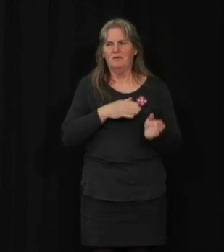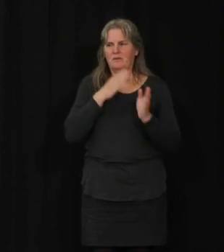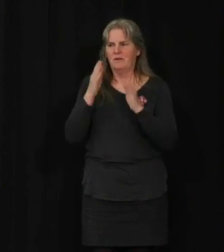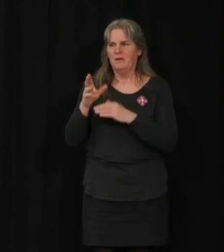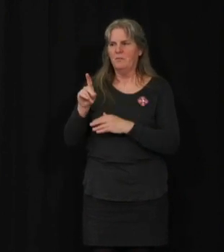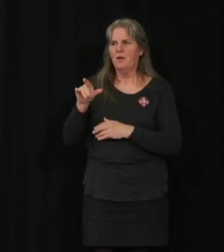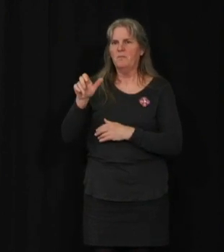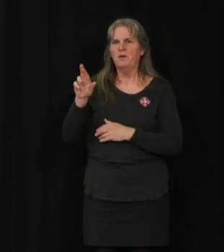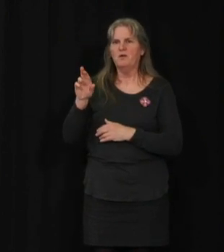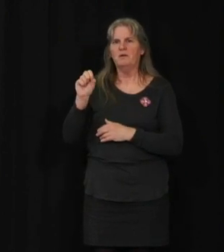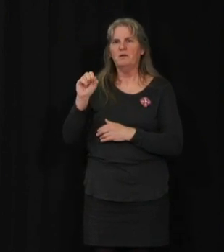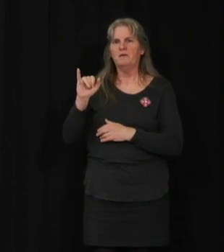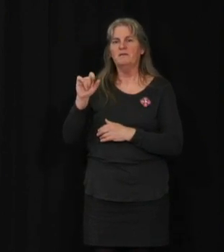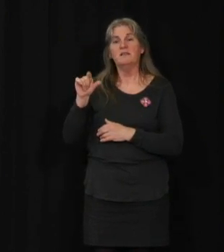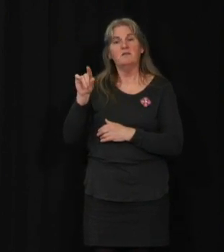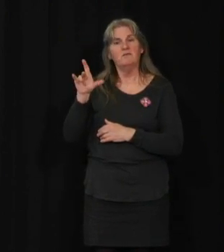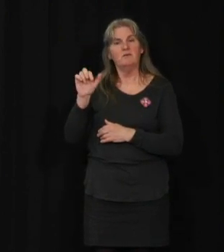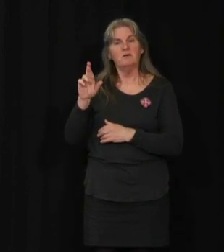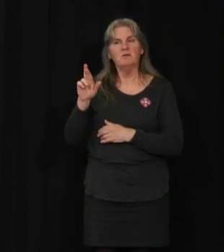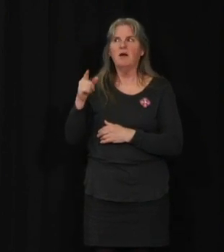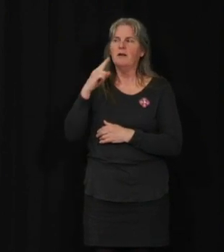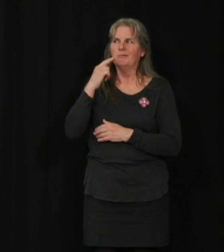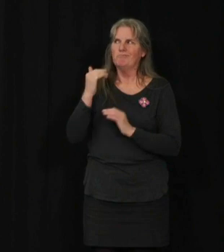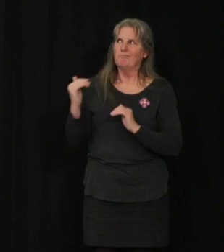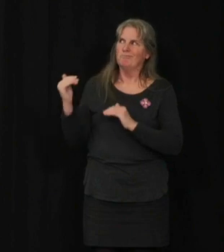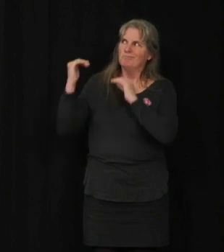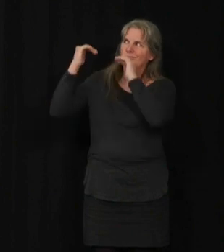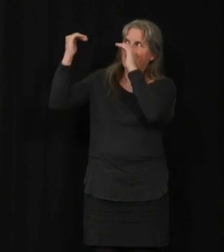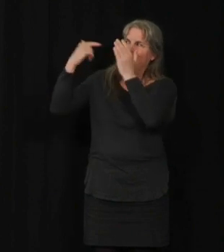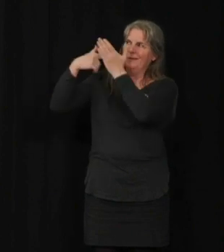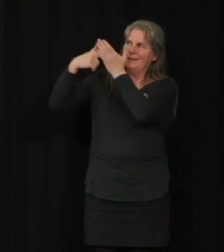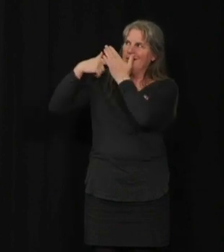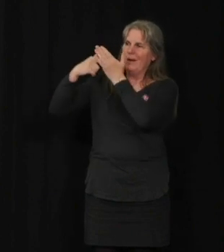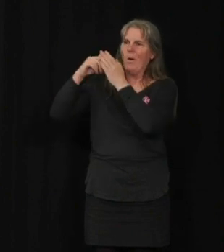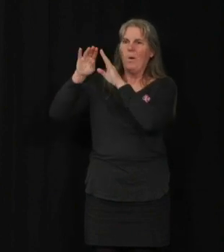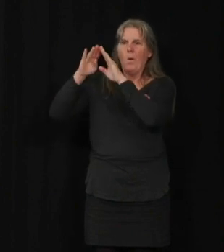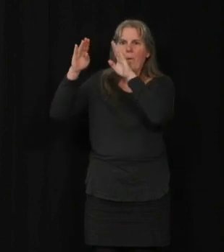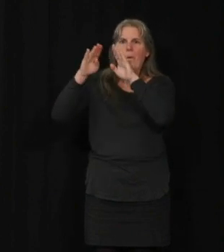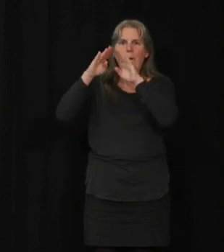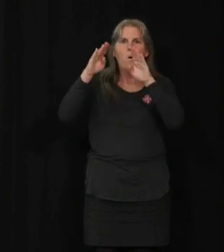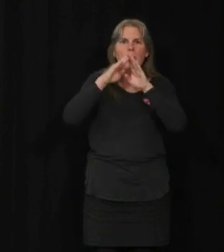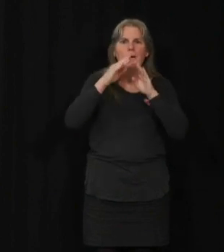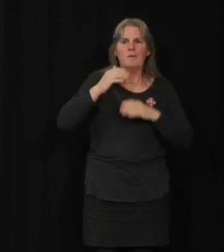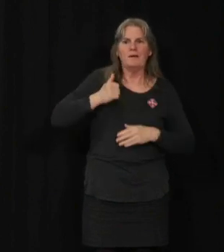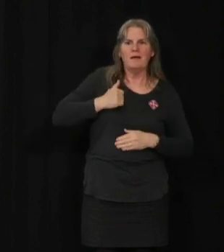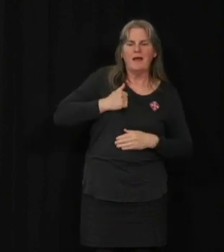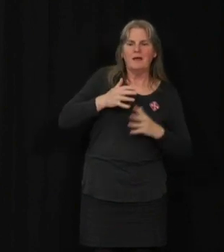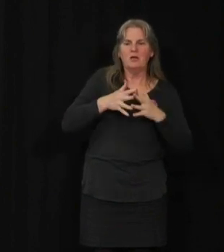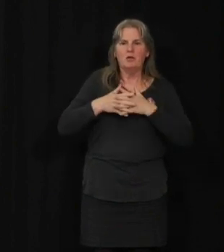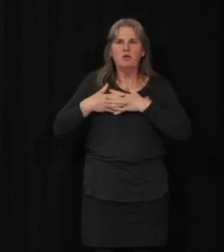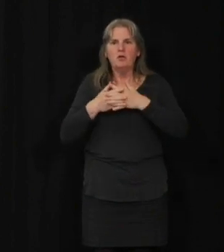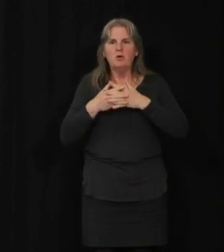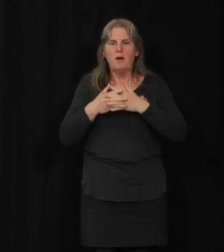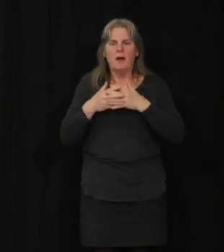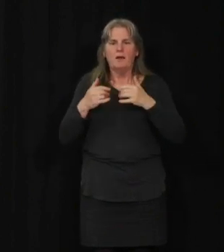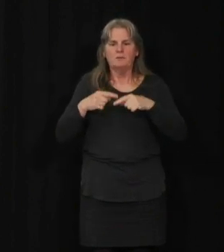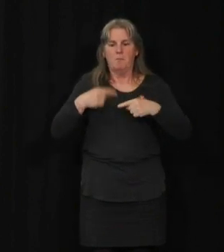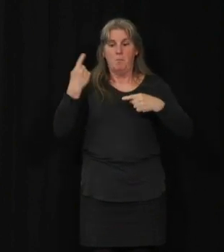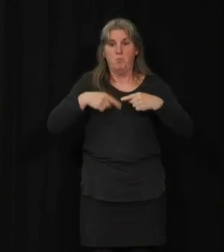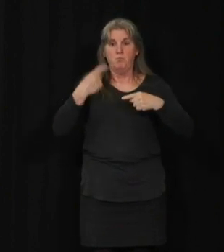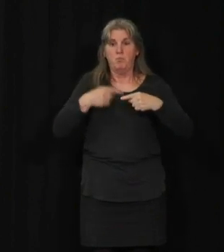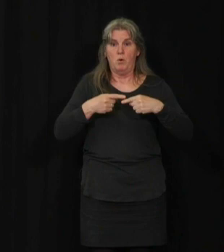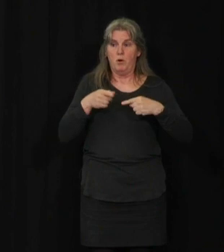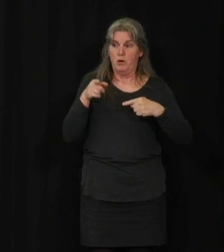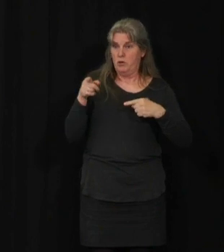Silver. Obviously, high-level discussions going on with the reopening of the Canada-U.S. border. Do you have